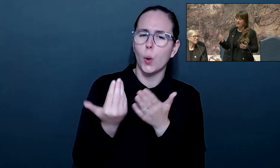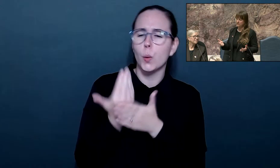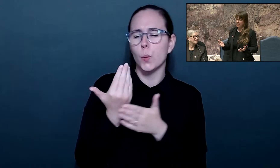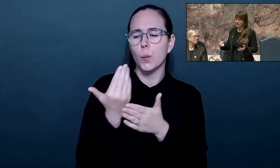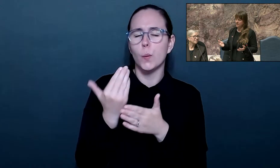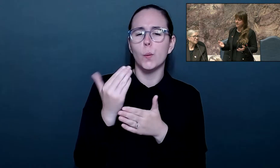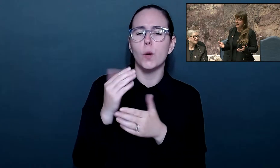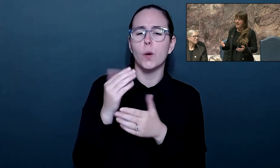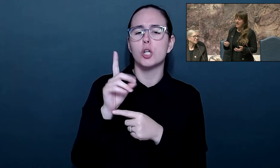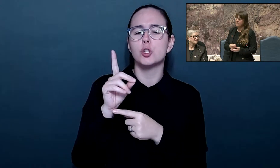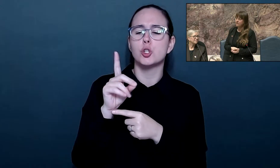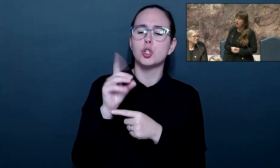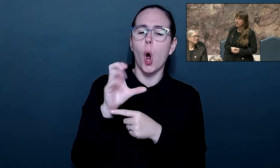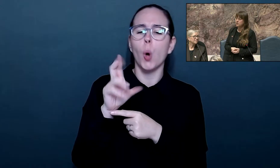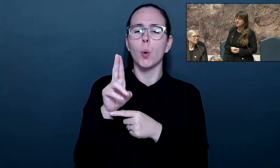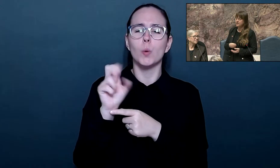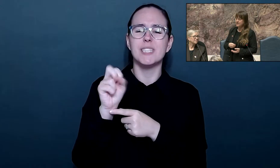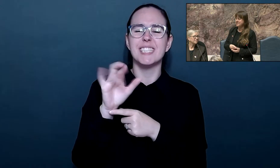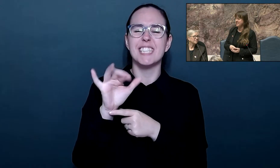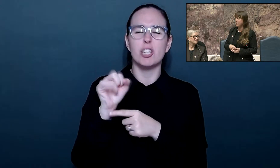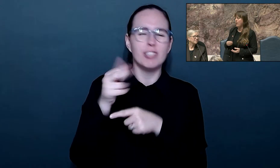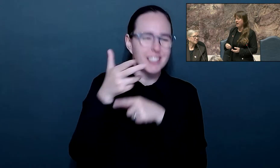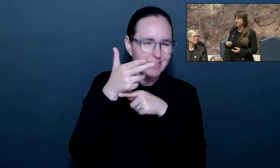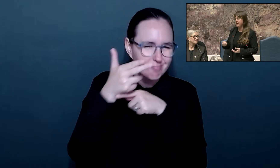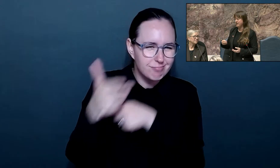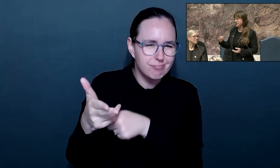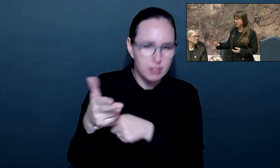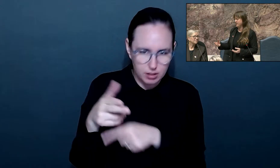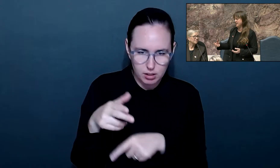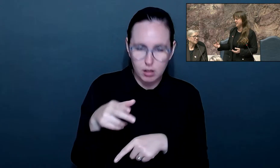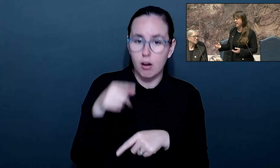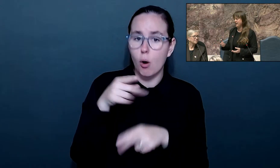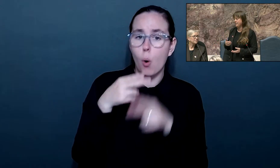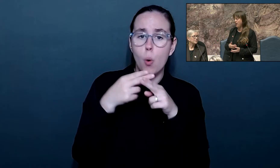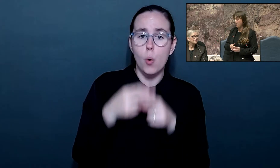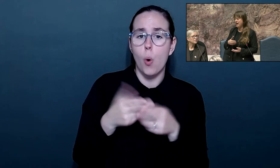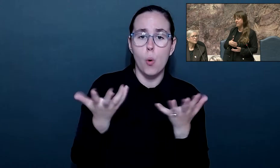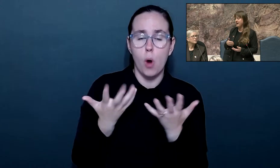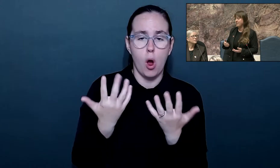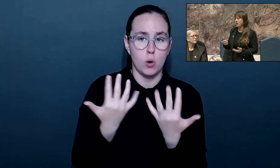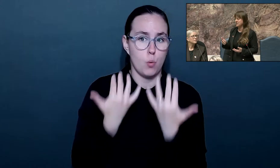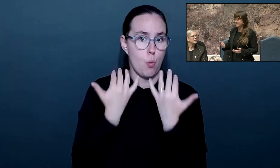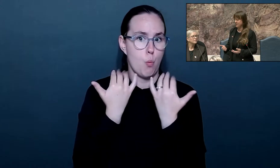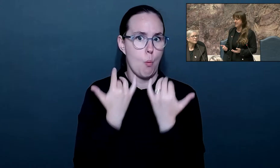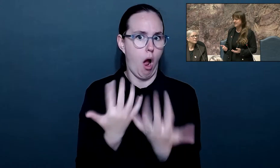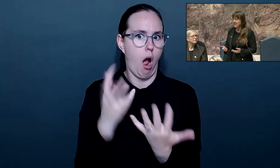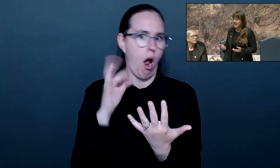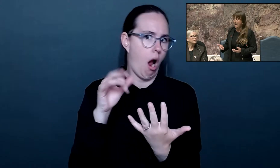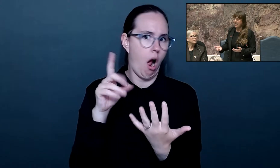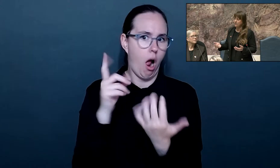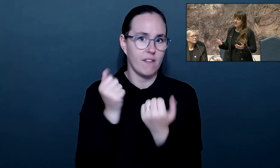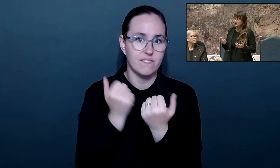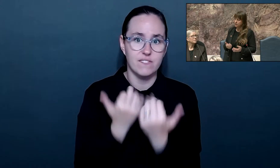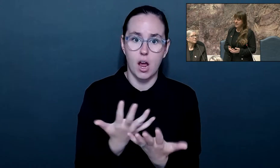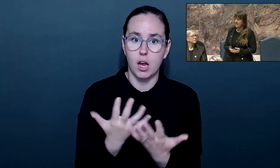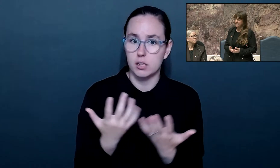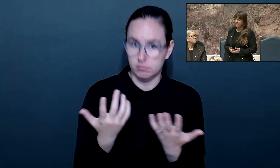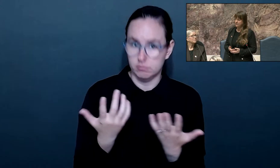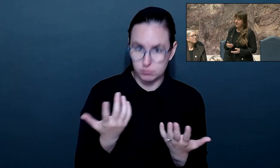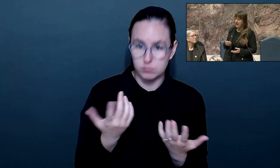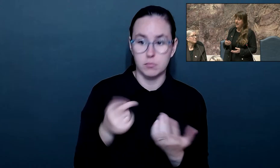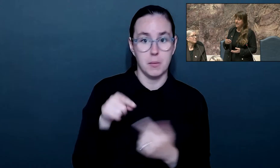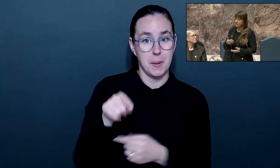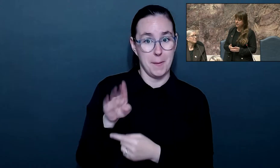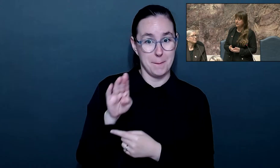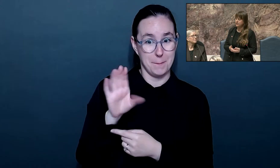called Wildfire, and it follows the BC Wildfire Service in a 5-part series, and it was